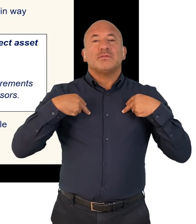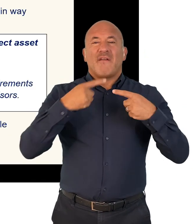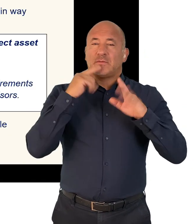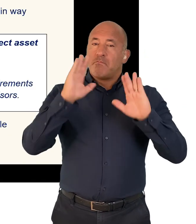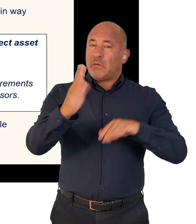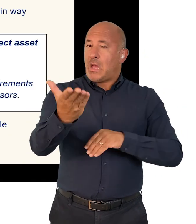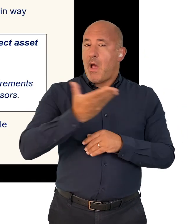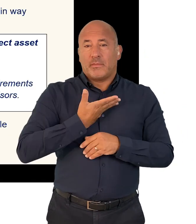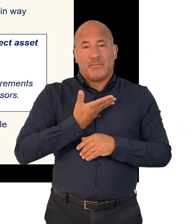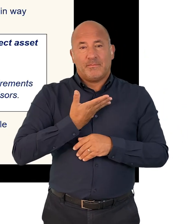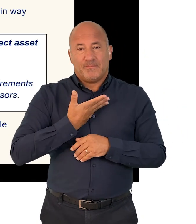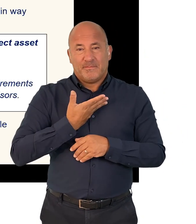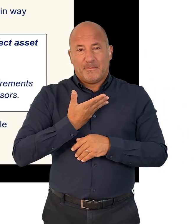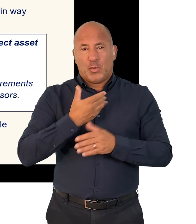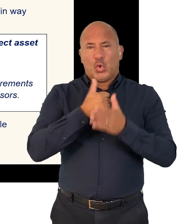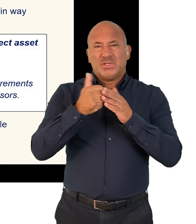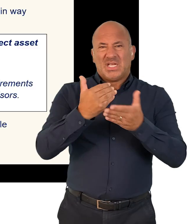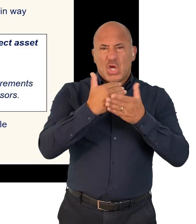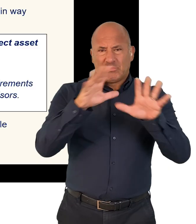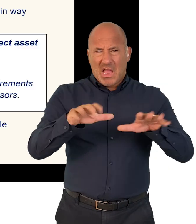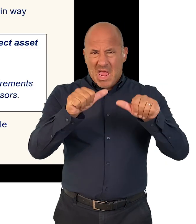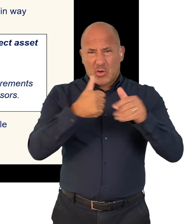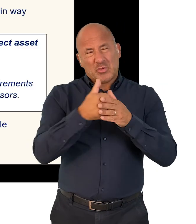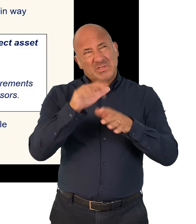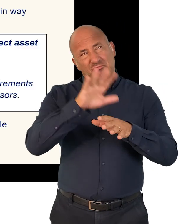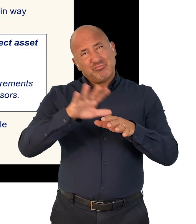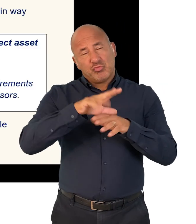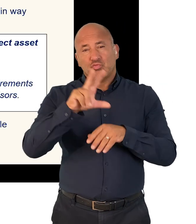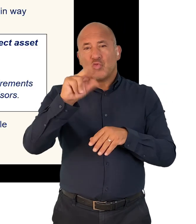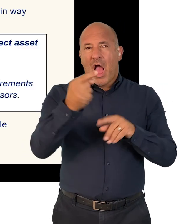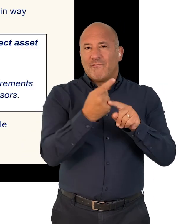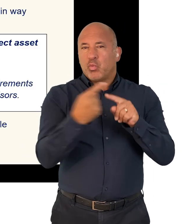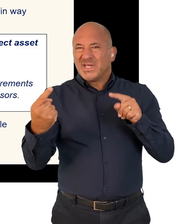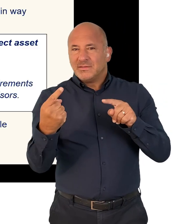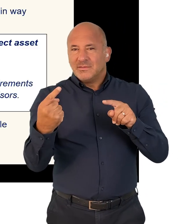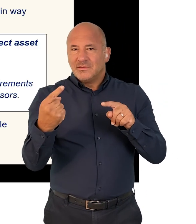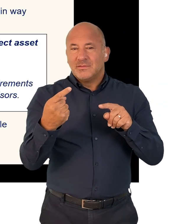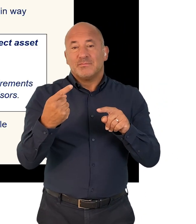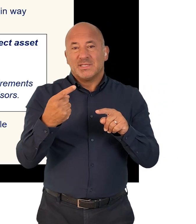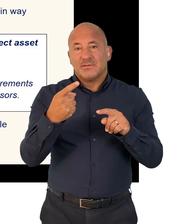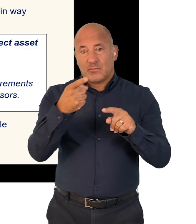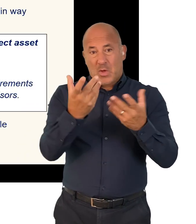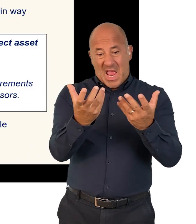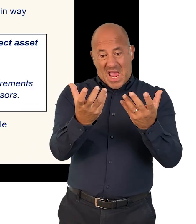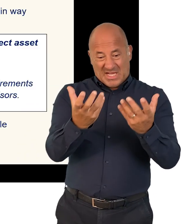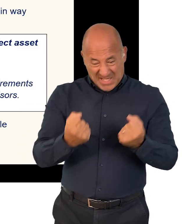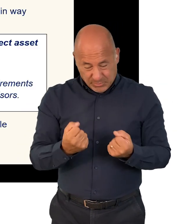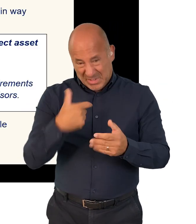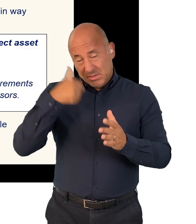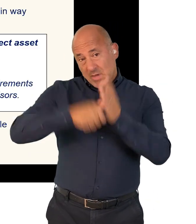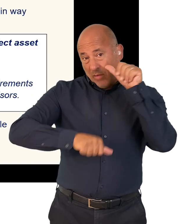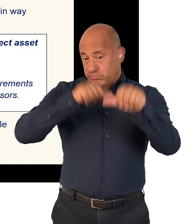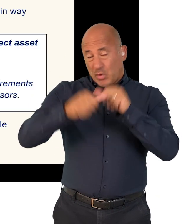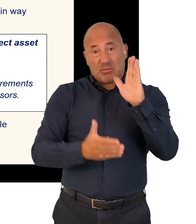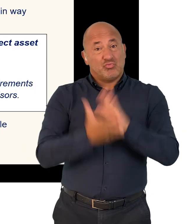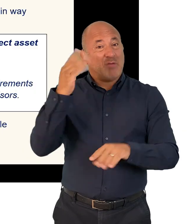soon as possible. It typically takes 12 weeks or more to put security in place, so this process must be started when you